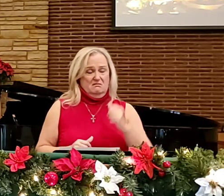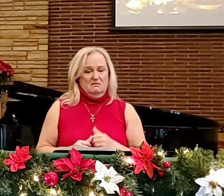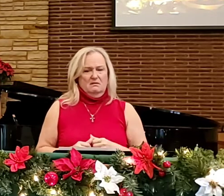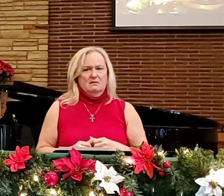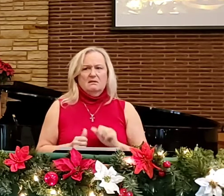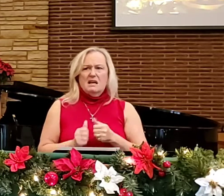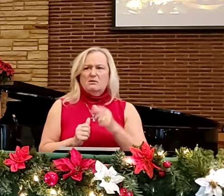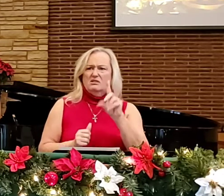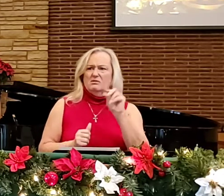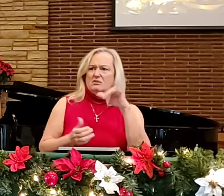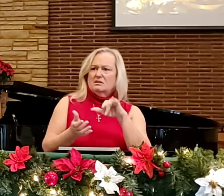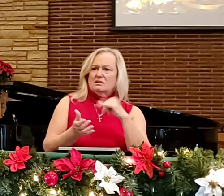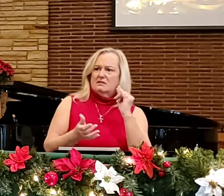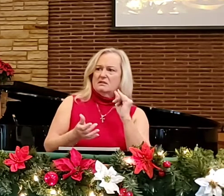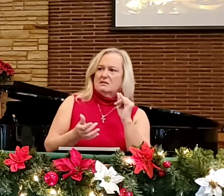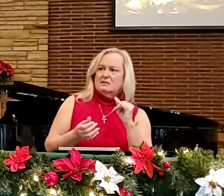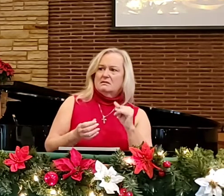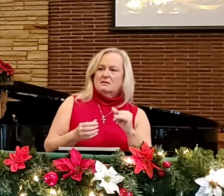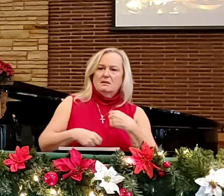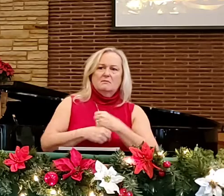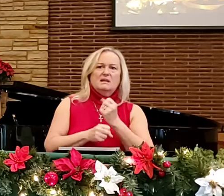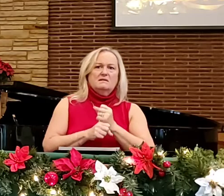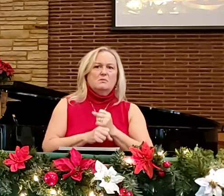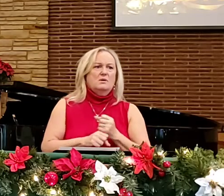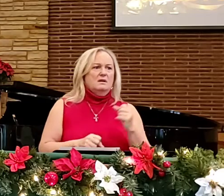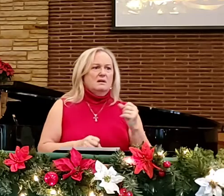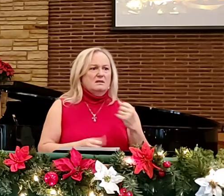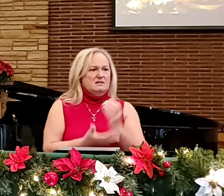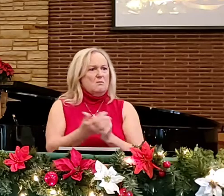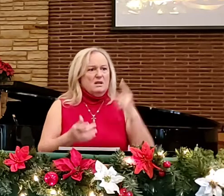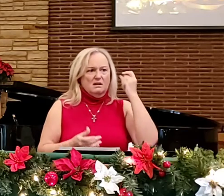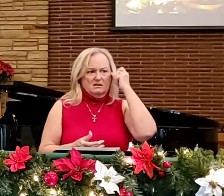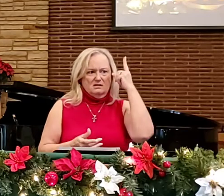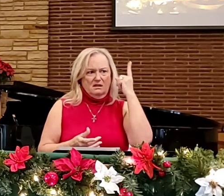How would you do it? Convince someone.